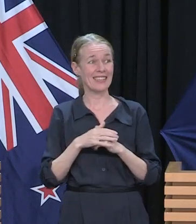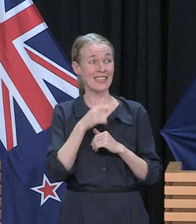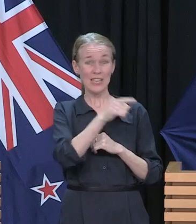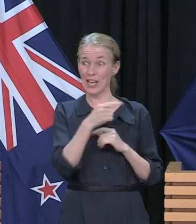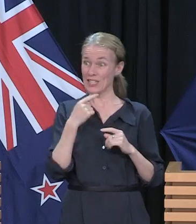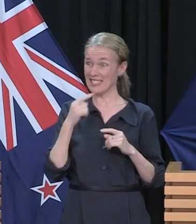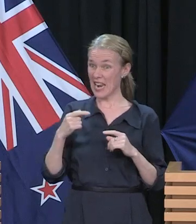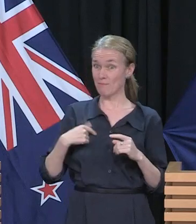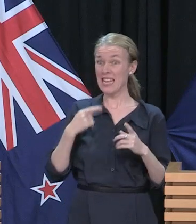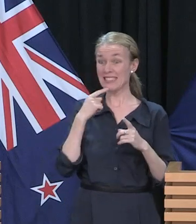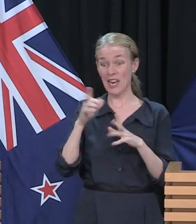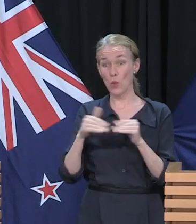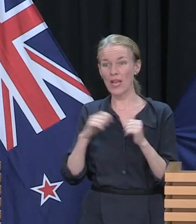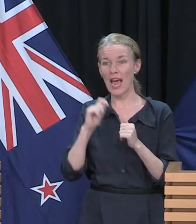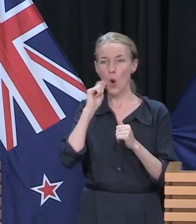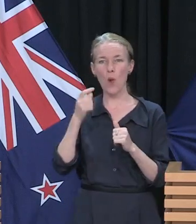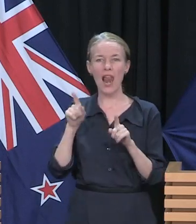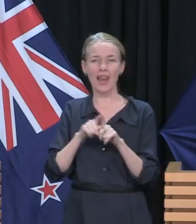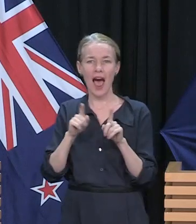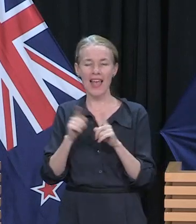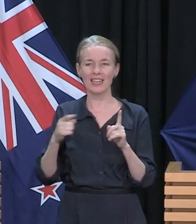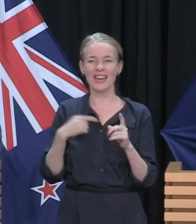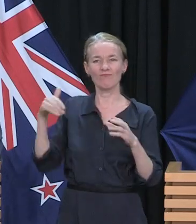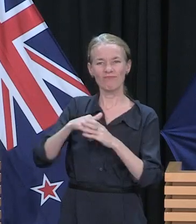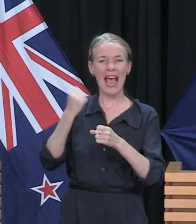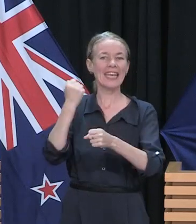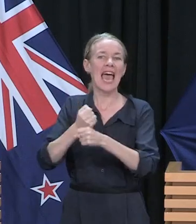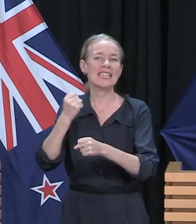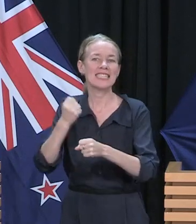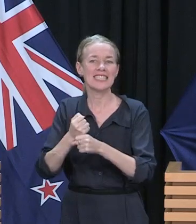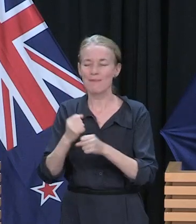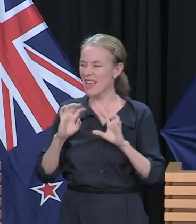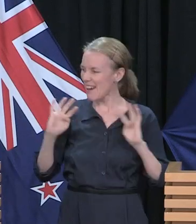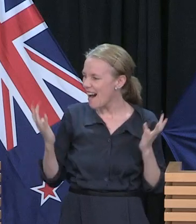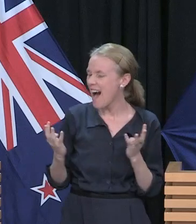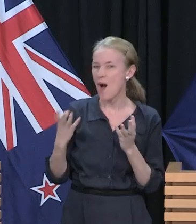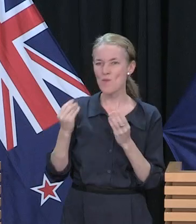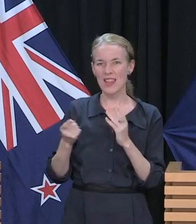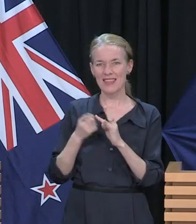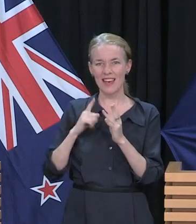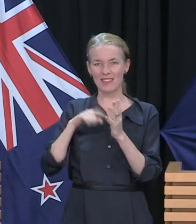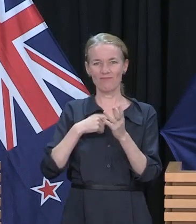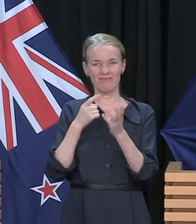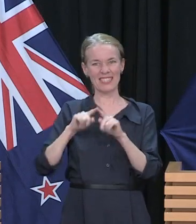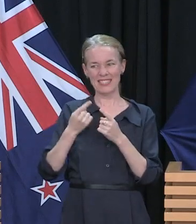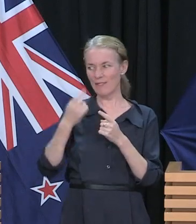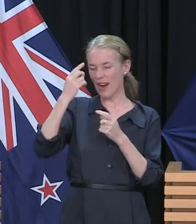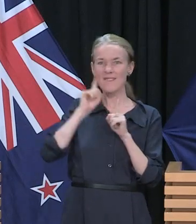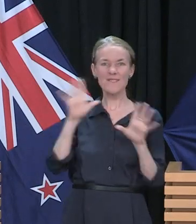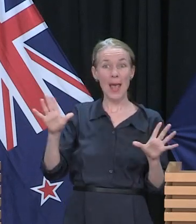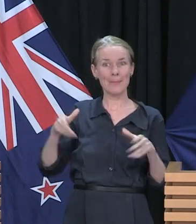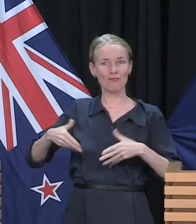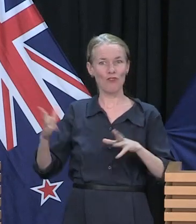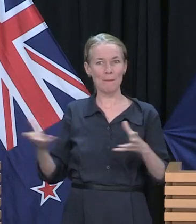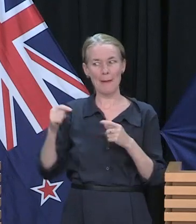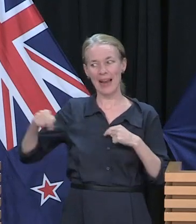at number 7. And I'm greatly privileged to be in a forward pack alongside Rodney Saiolo, Jason Eaton and Norm Hewitt, but I'm not